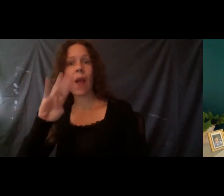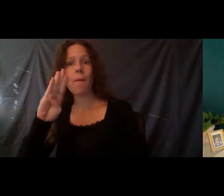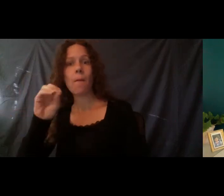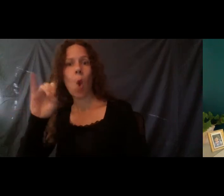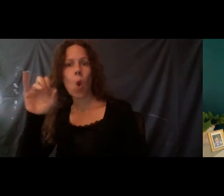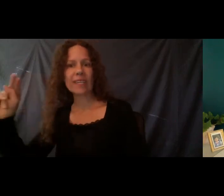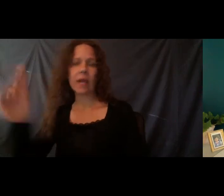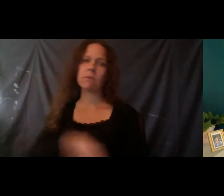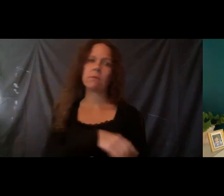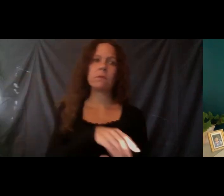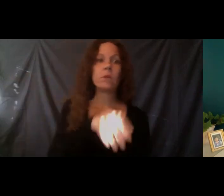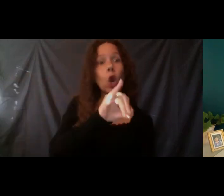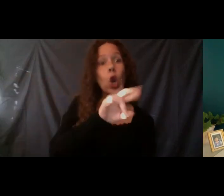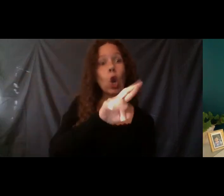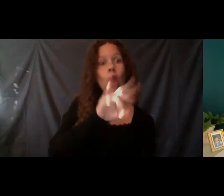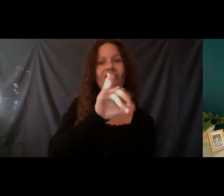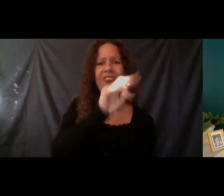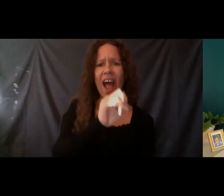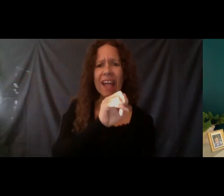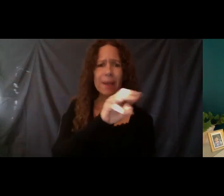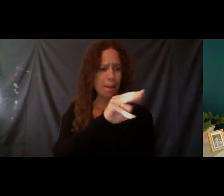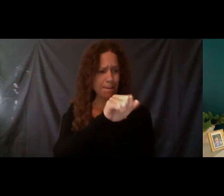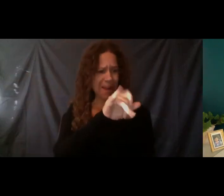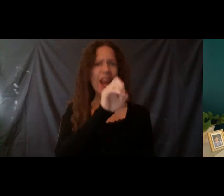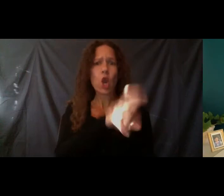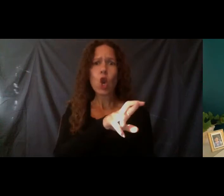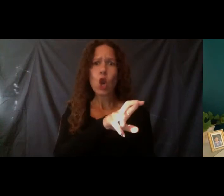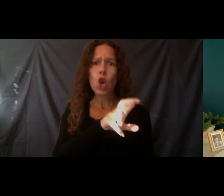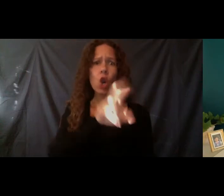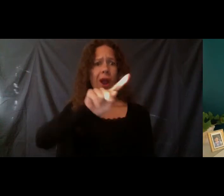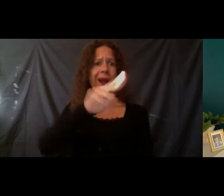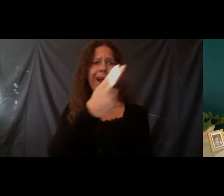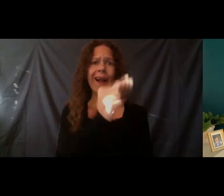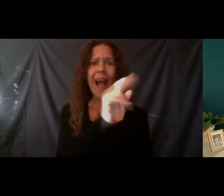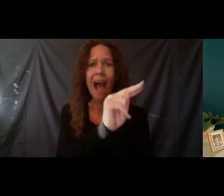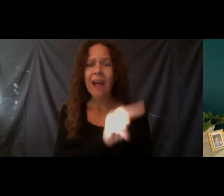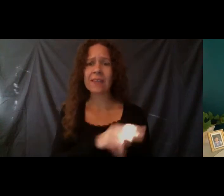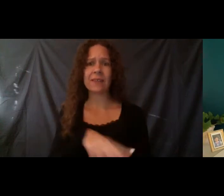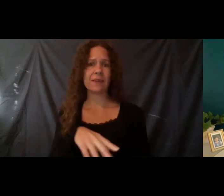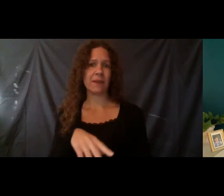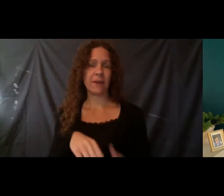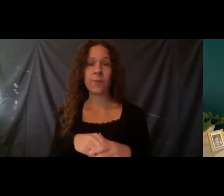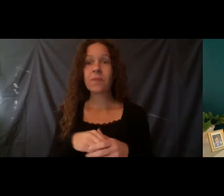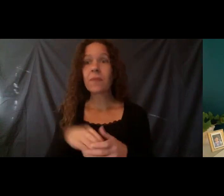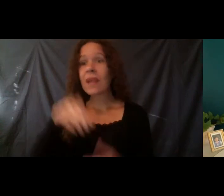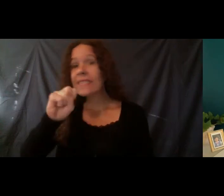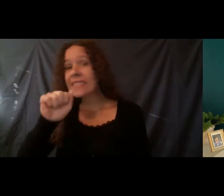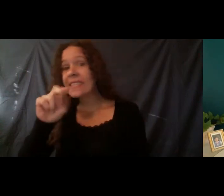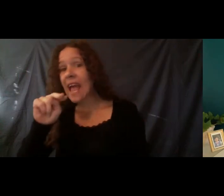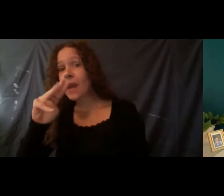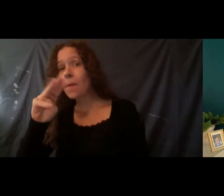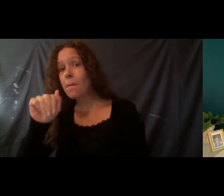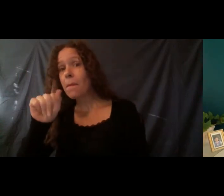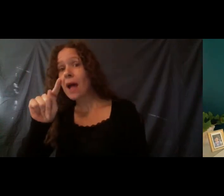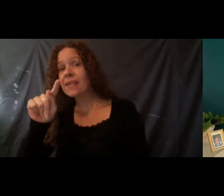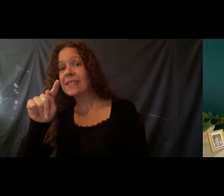first Muslim mayor, Farah Khan, the first Korean American on that city council, Tammy Kim. In San Mateo, the first API woman in